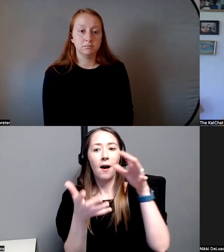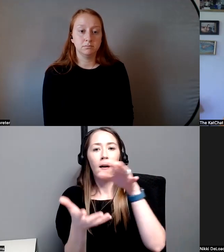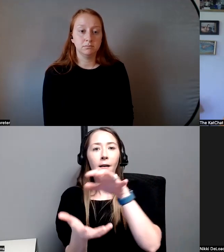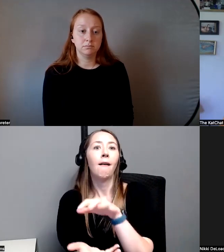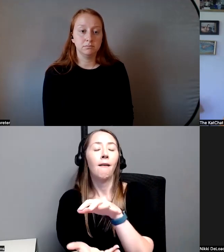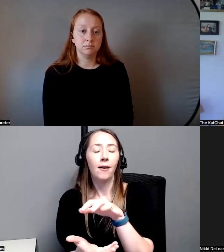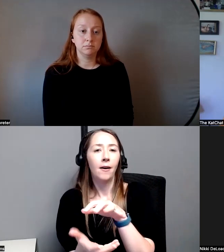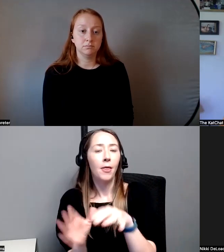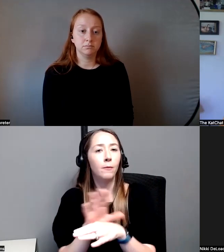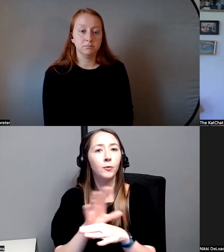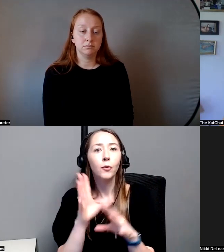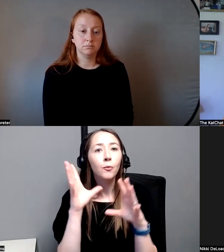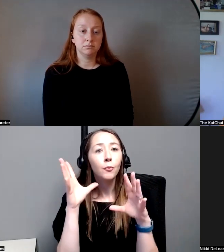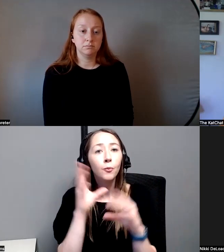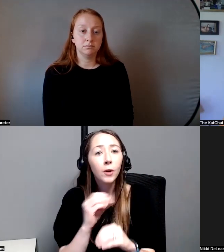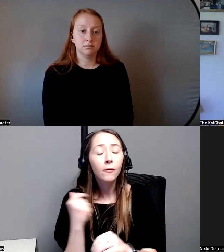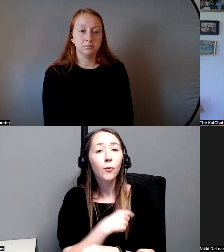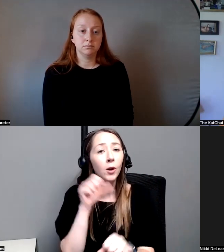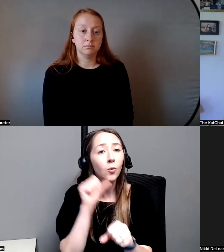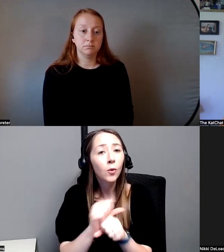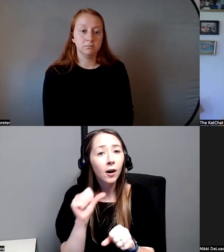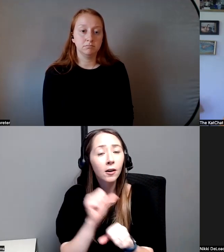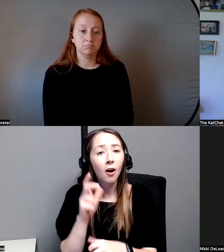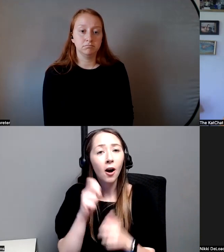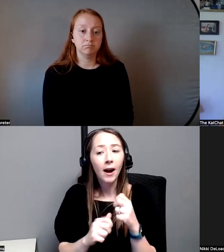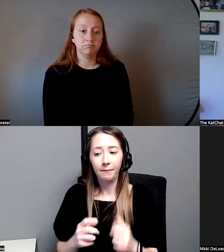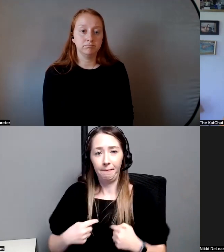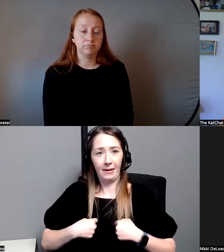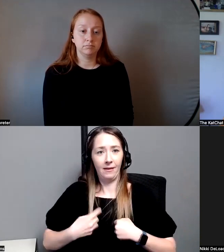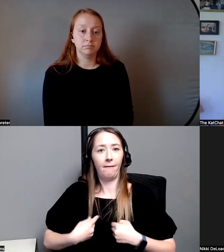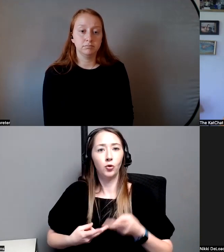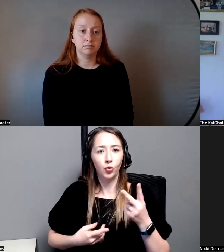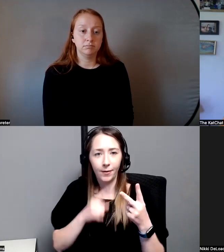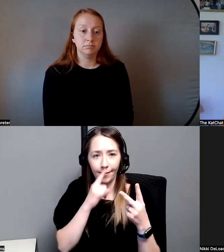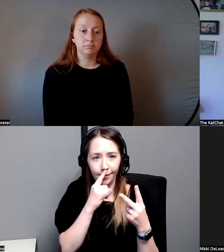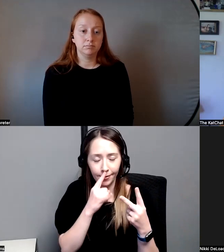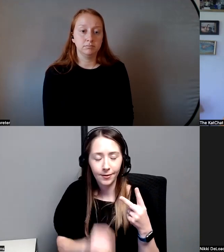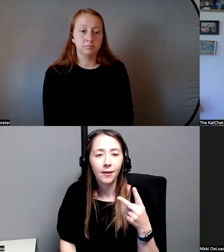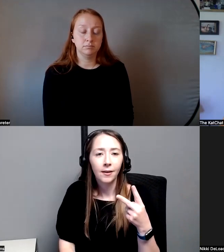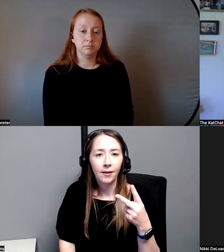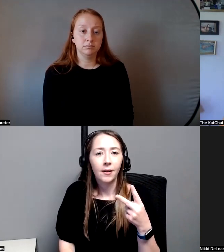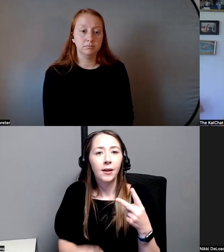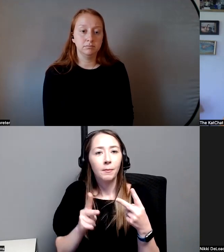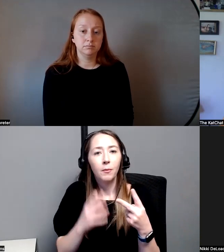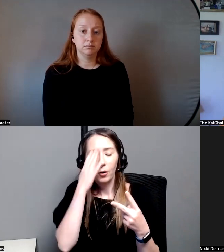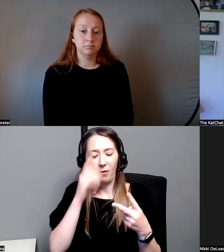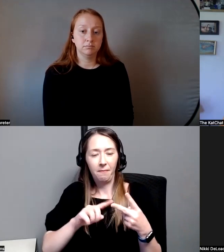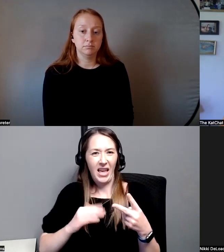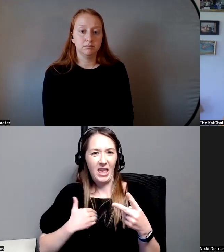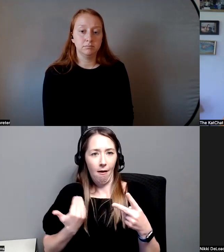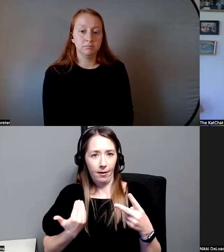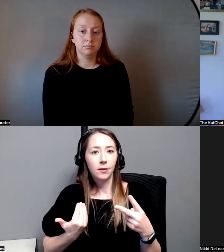We worked really hard because, I have two kids that, as people know, my youngest